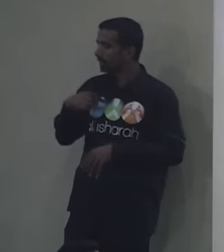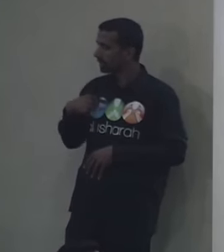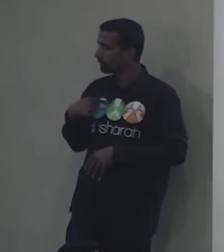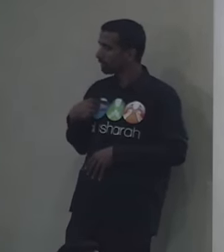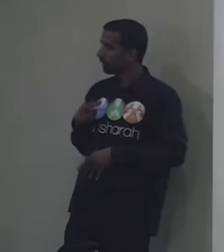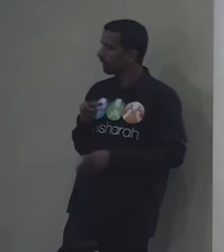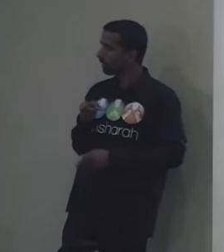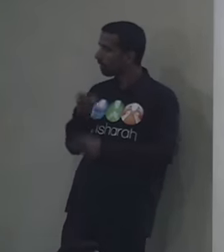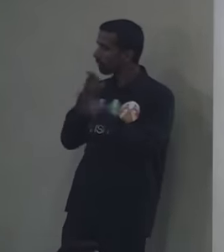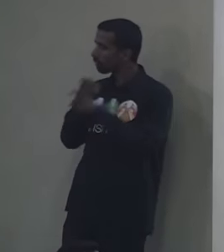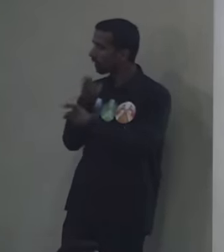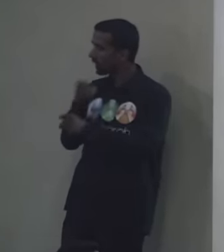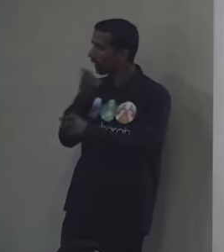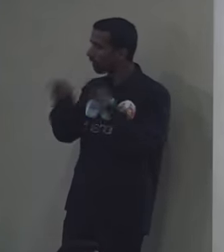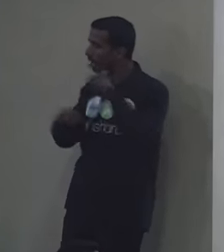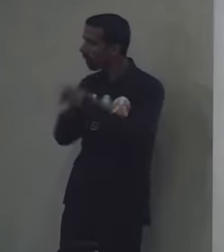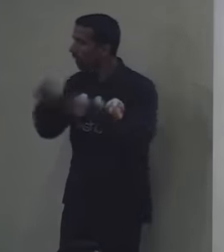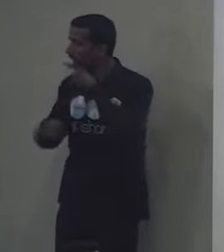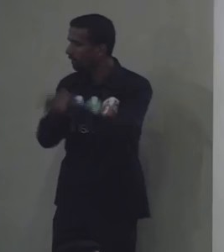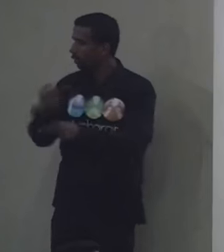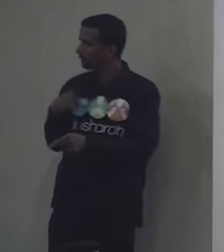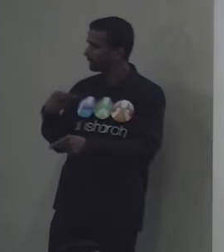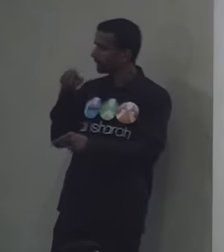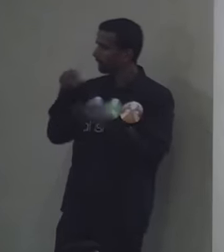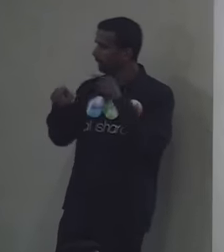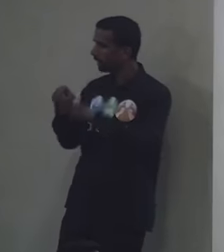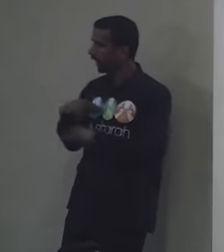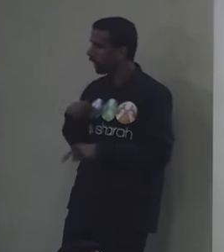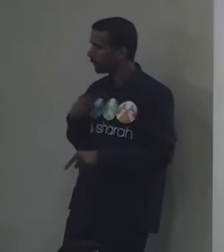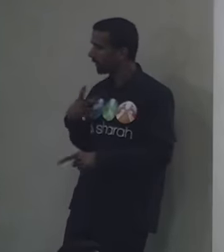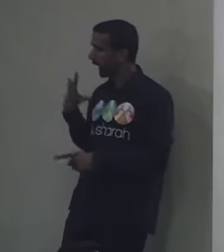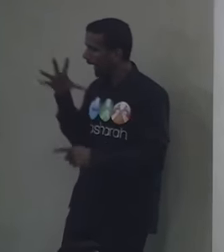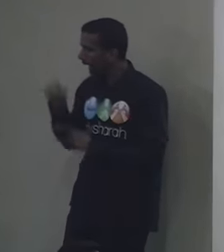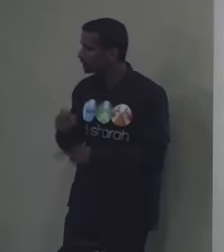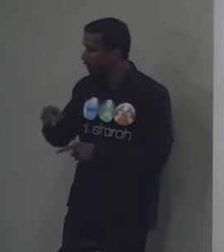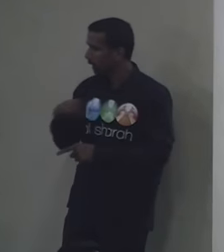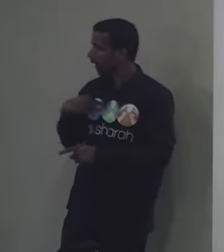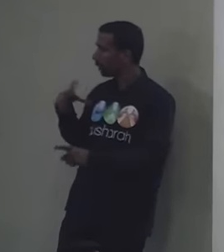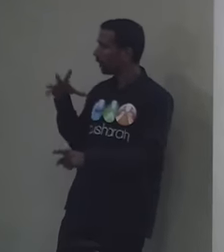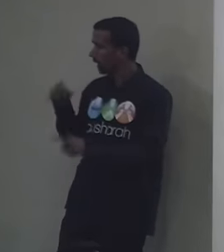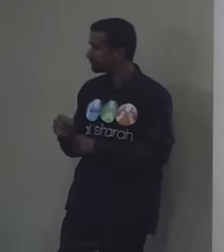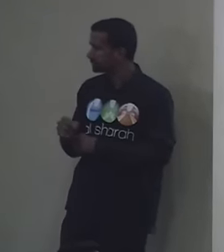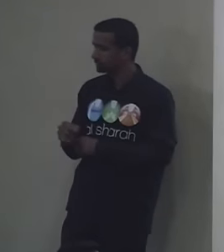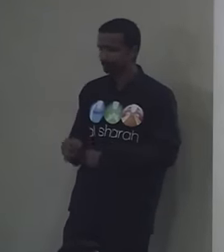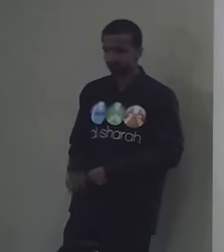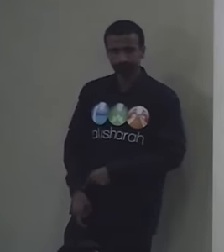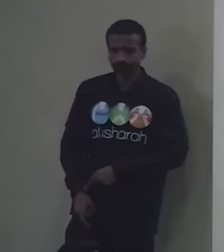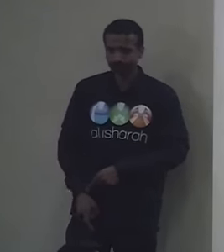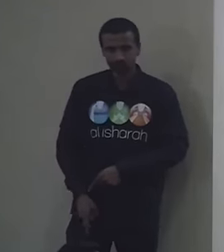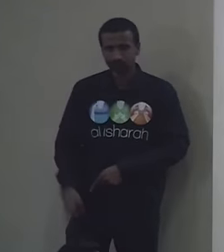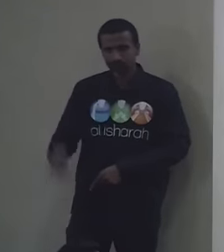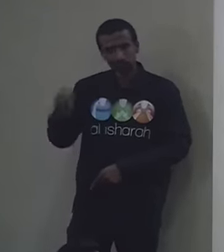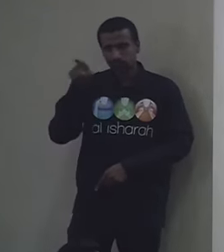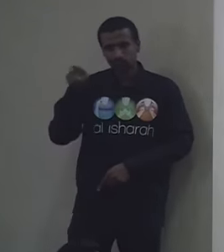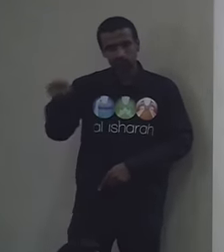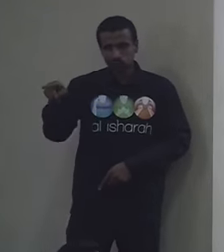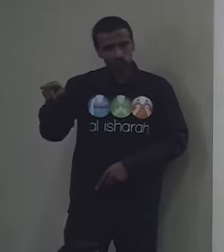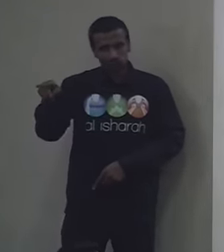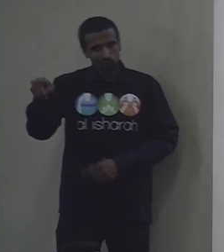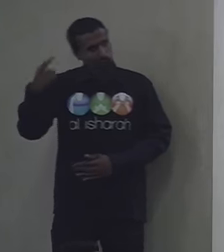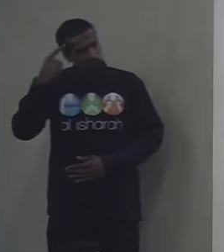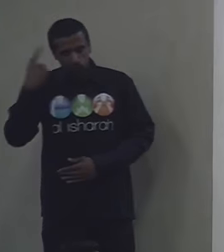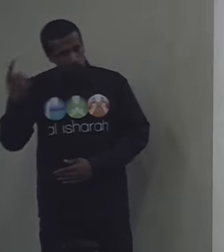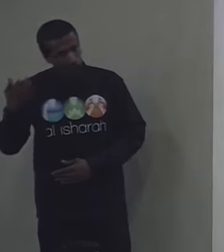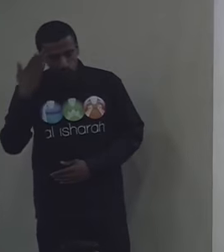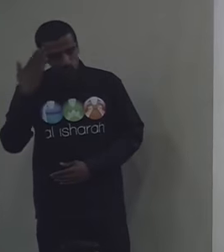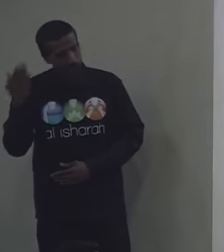no, no, no, no. I'll get you. I'm going to get you good. Oh, no, you don't even know what you got yourself into. That's that, no,